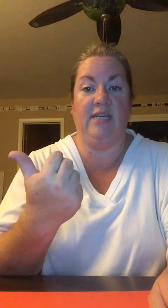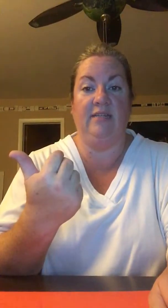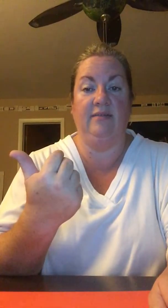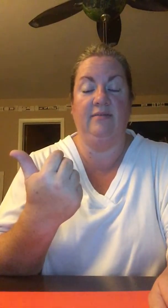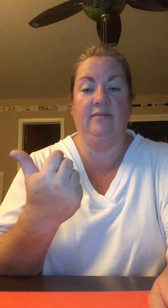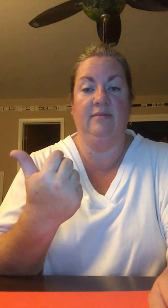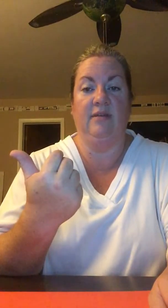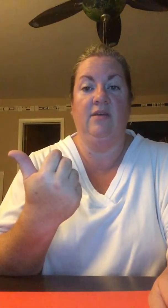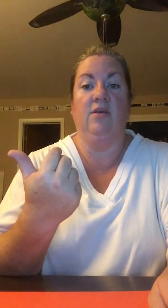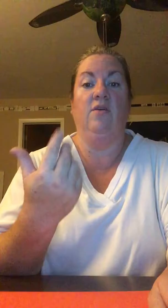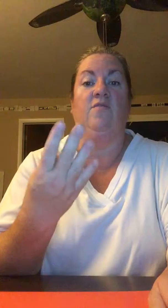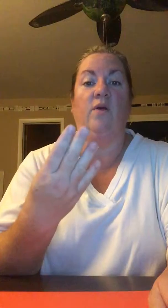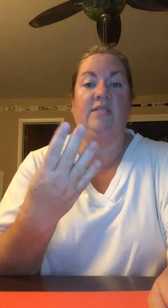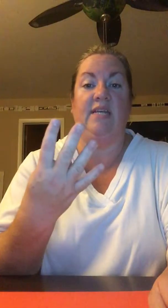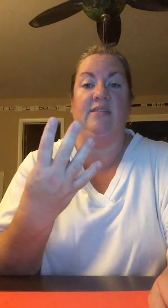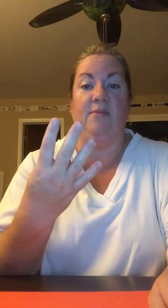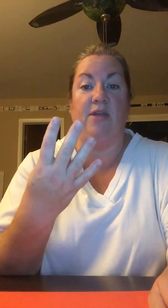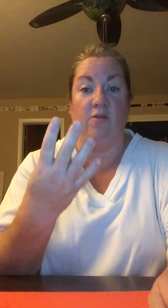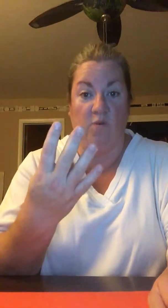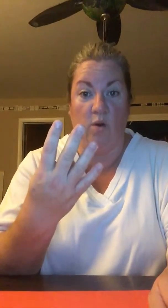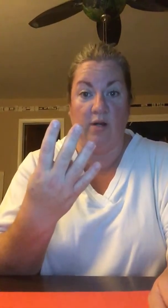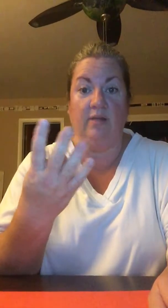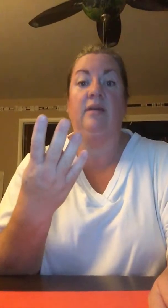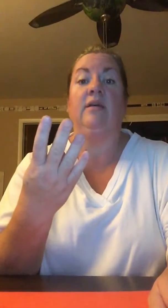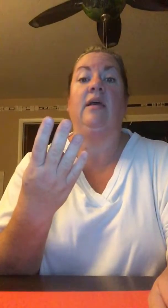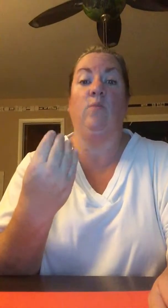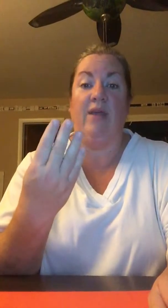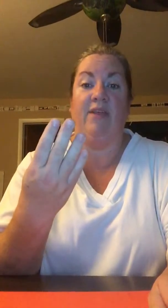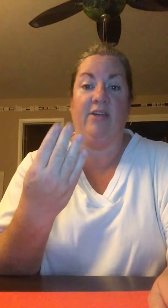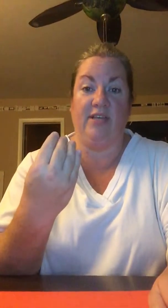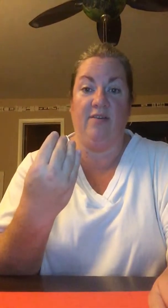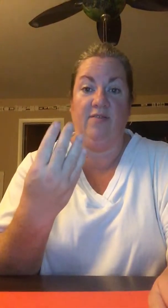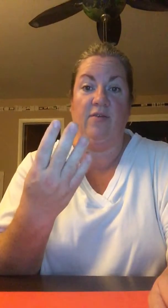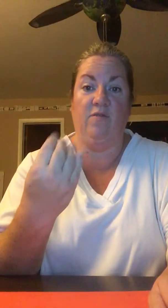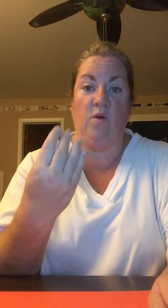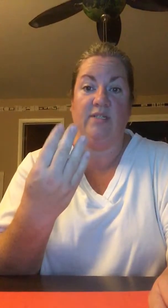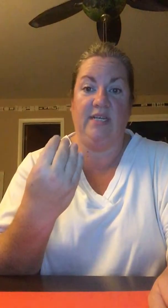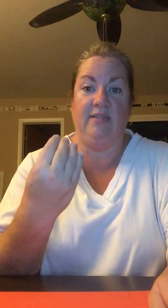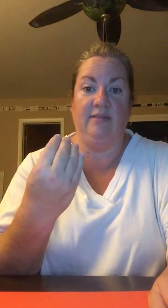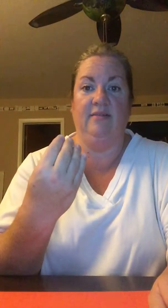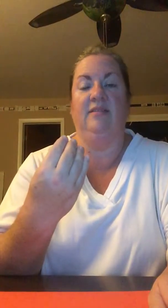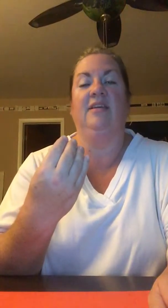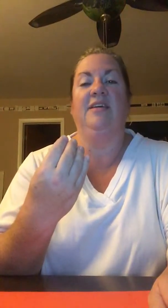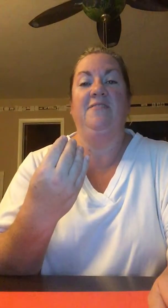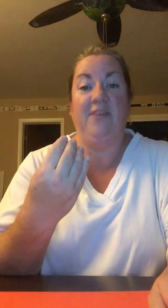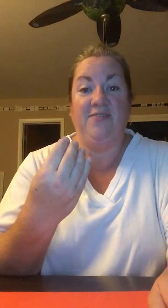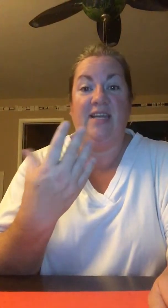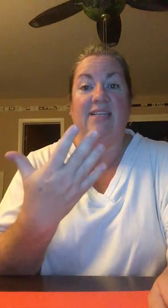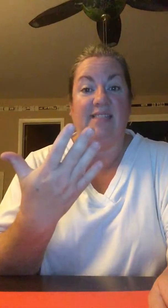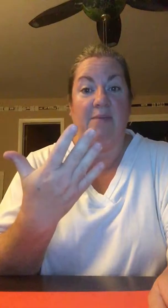13. 14 is to make your 4 and wave it at yourself. 14. 15, the same